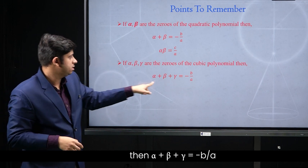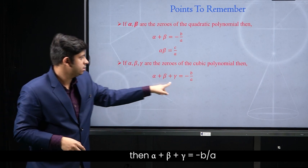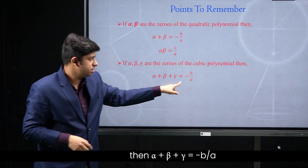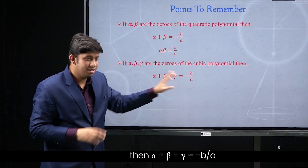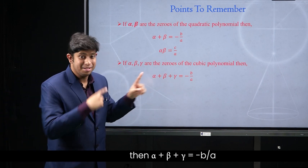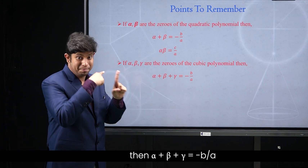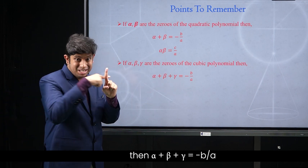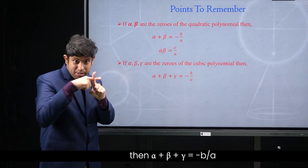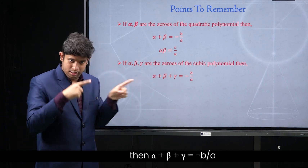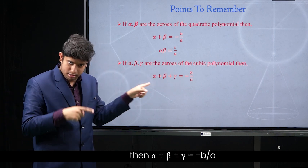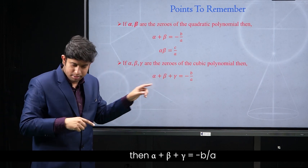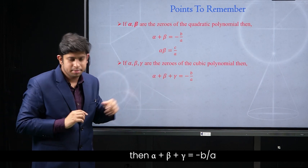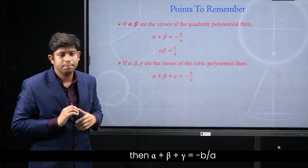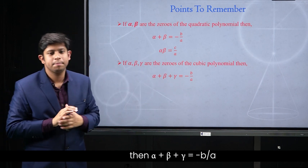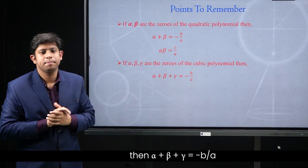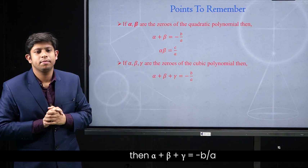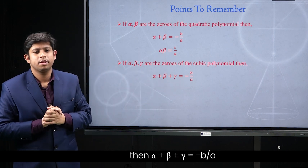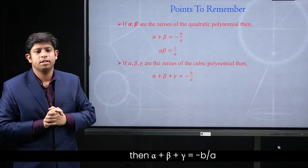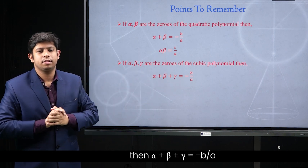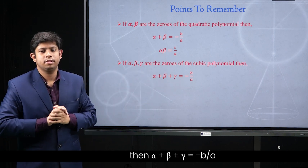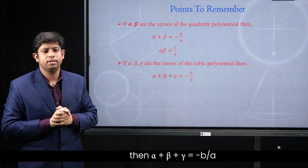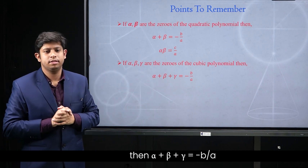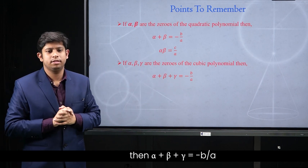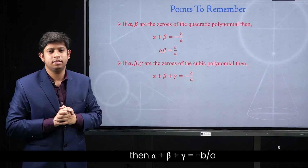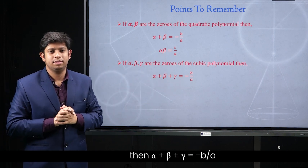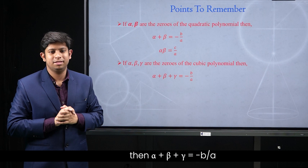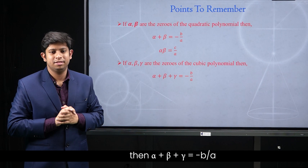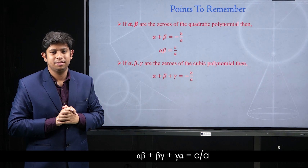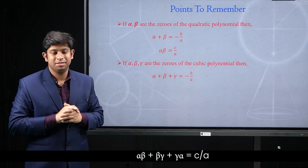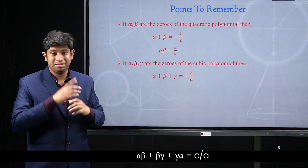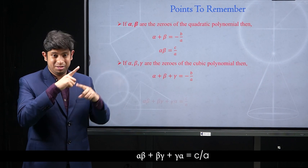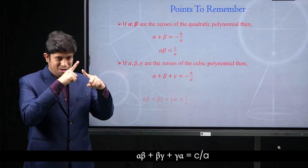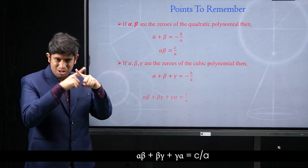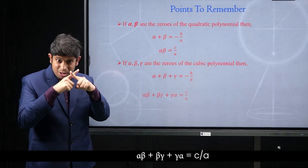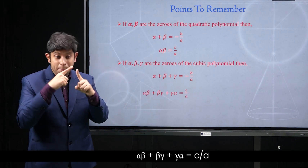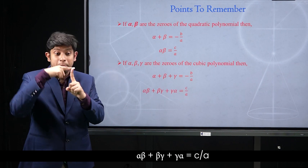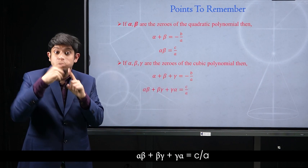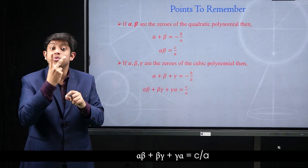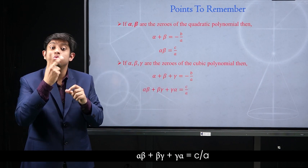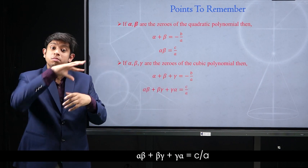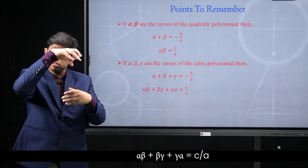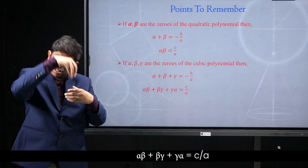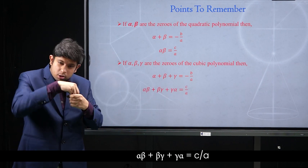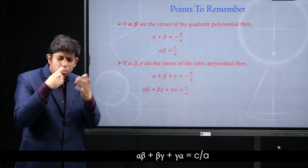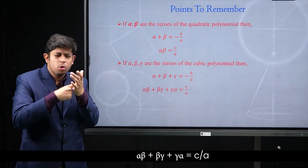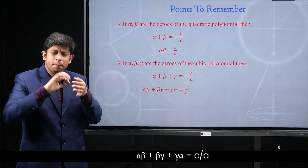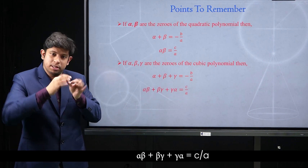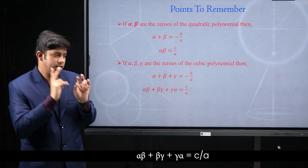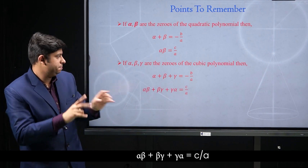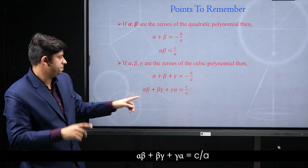then alpha plus beta plus gamma is equal to minus b by a, alpha into beta plus beta into gamma into alpha is equal to c by